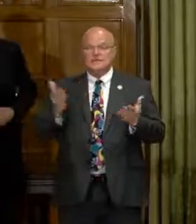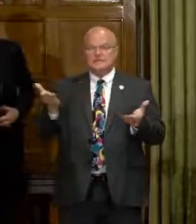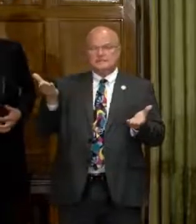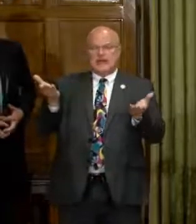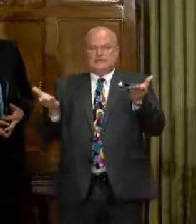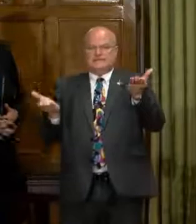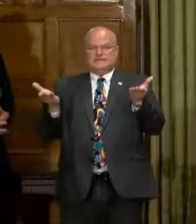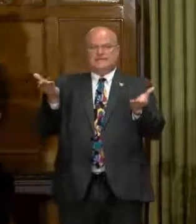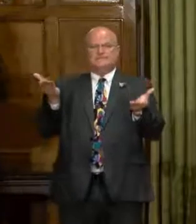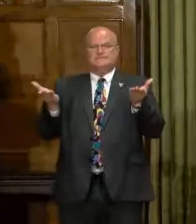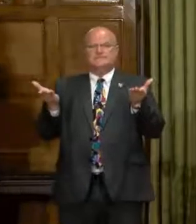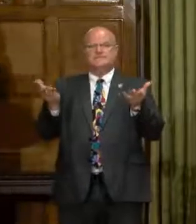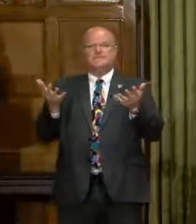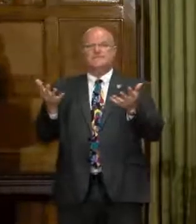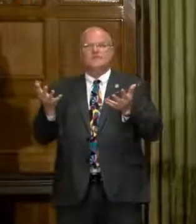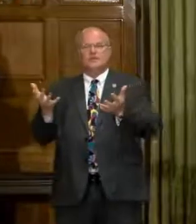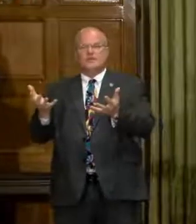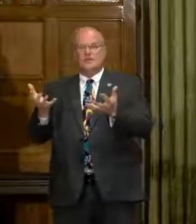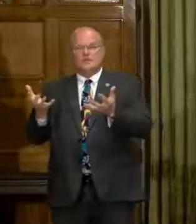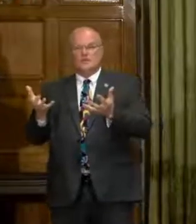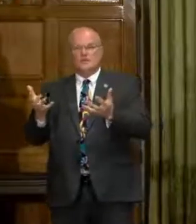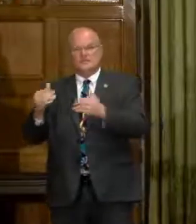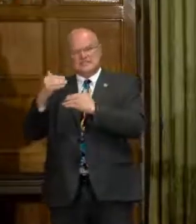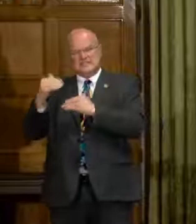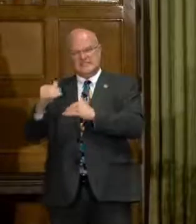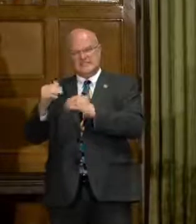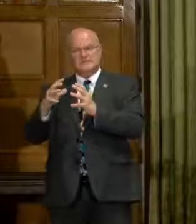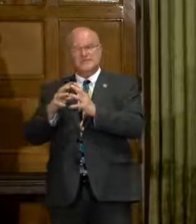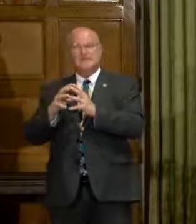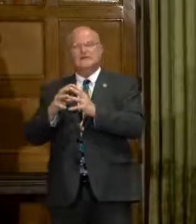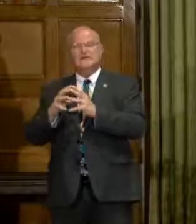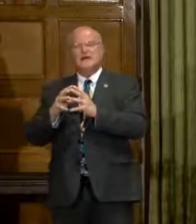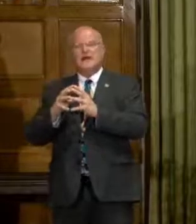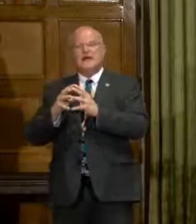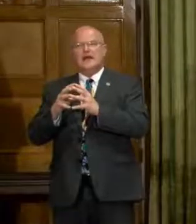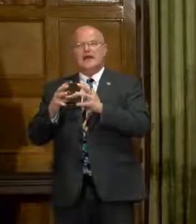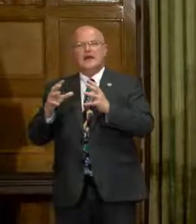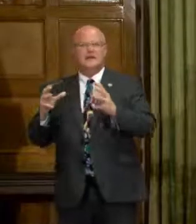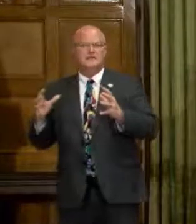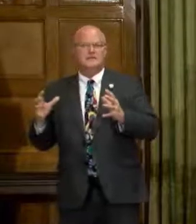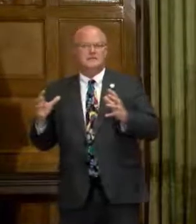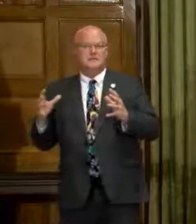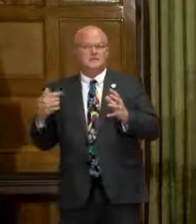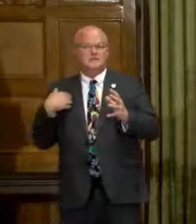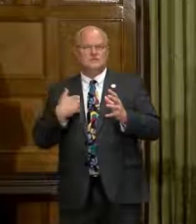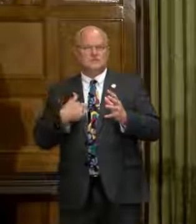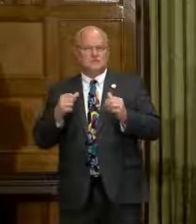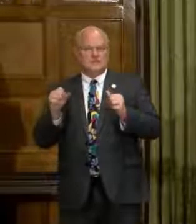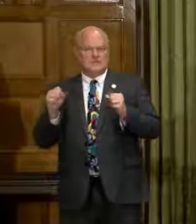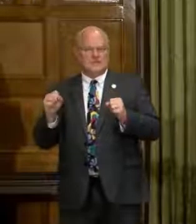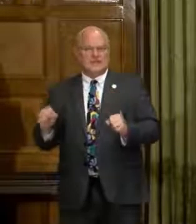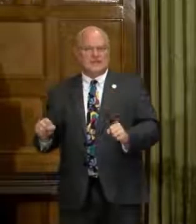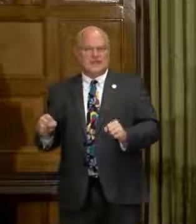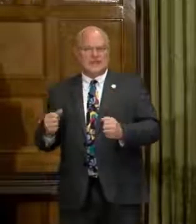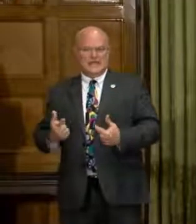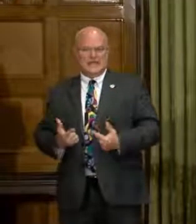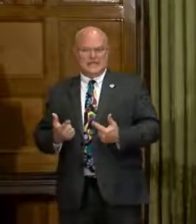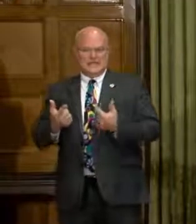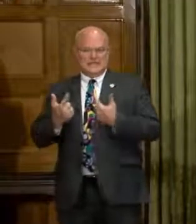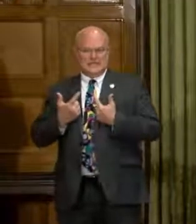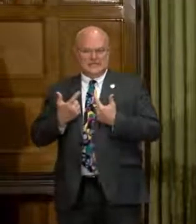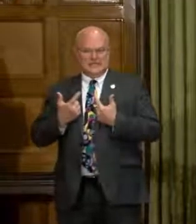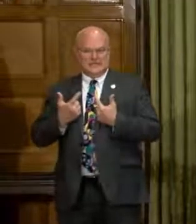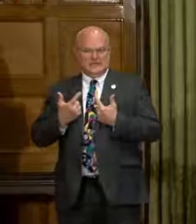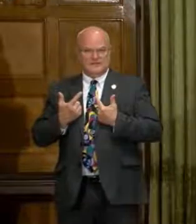balance. You want to, there's a limit as to how much we can live